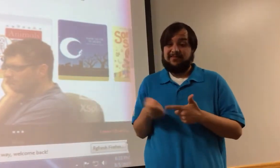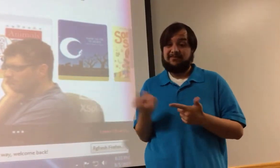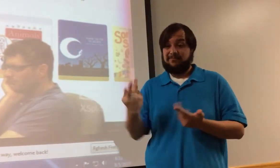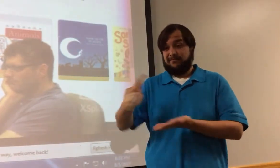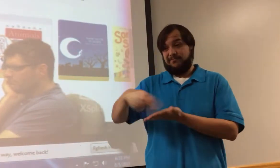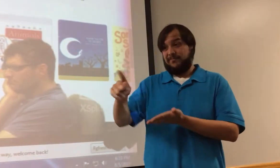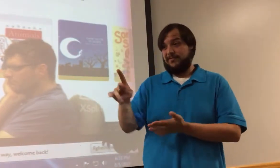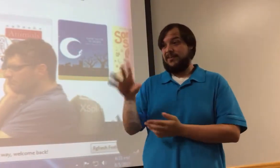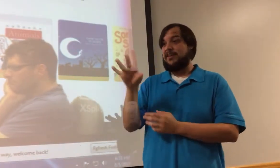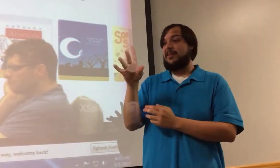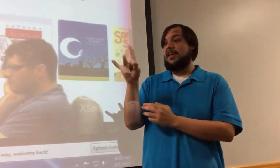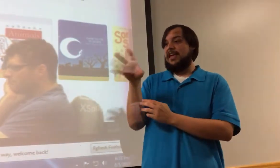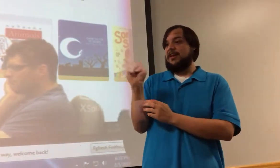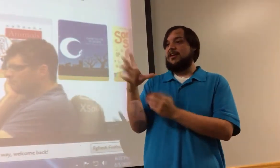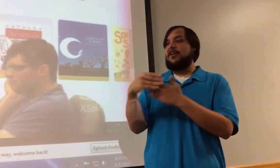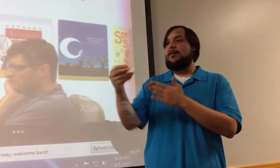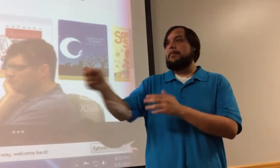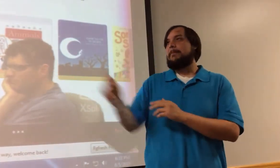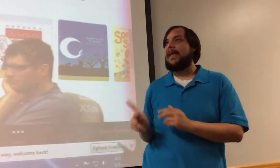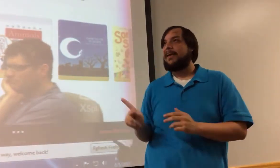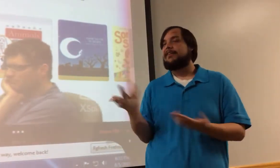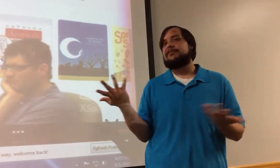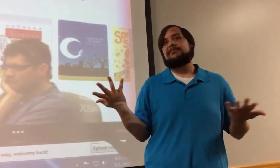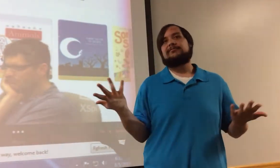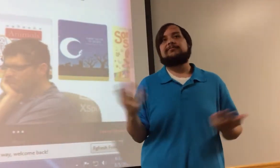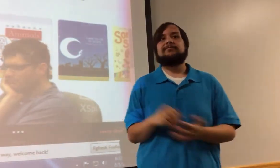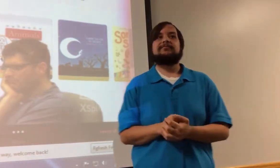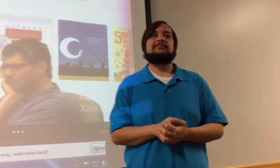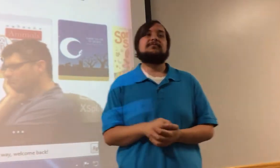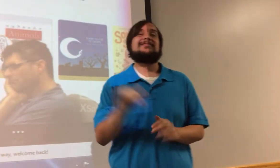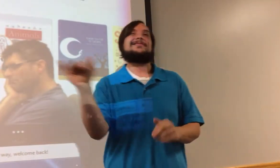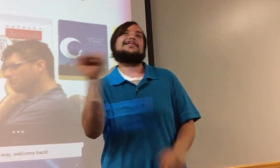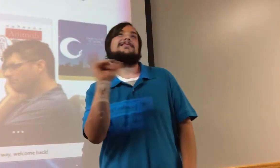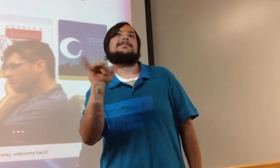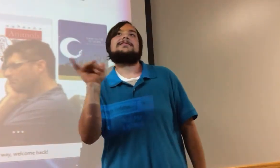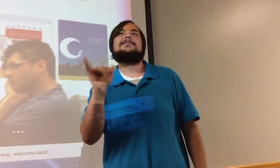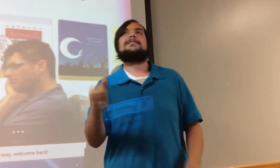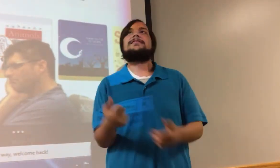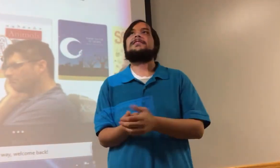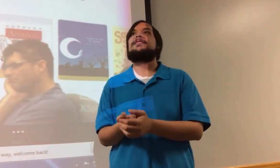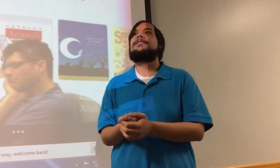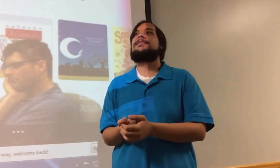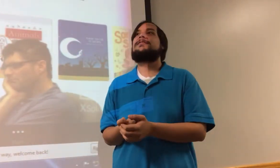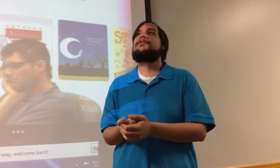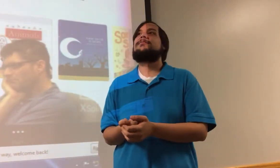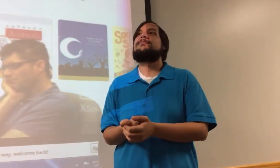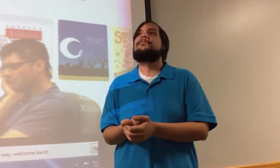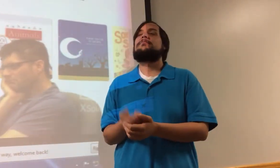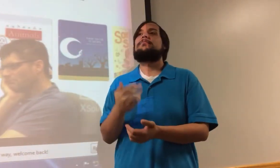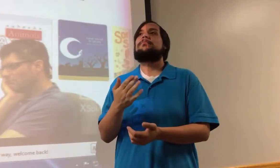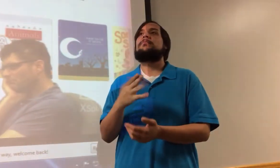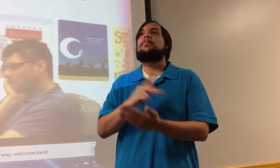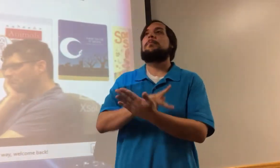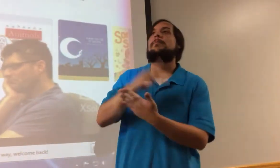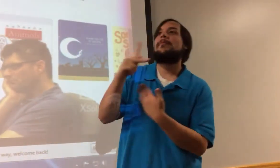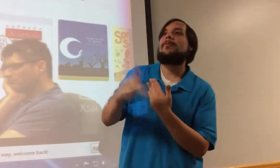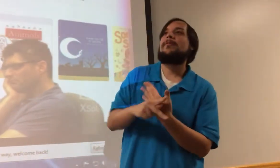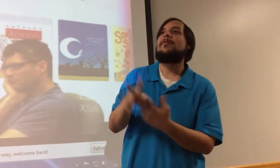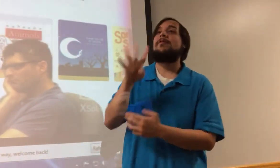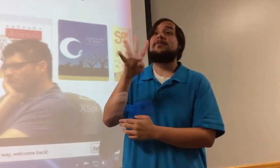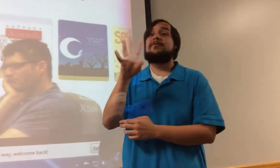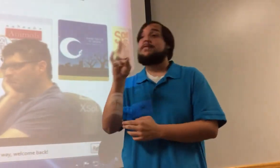get $80 back in your pocket from the state. The same would apply to our USI program, our extended school